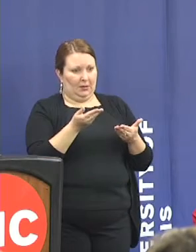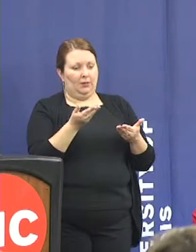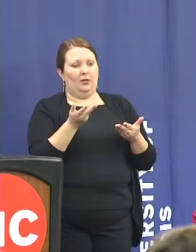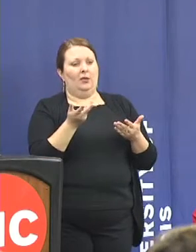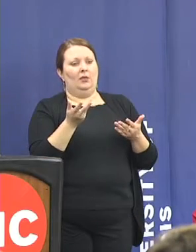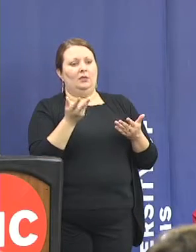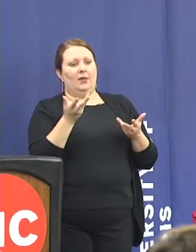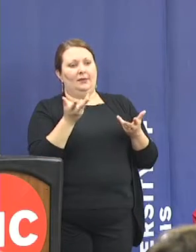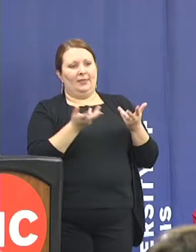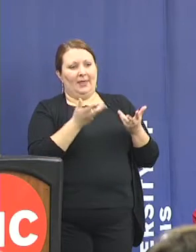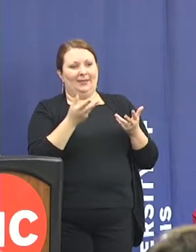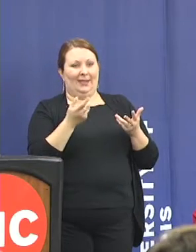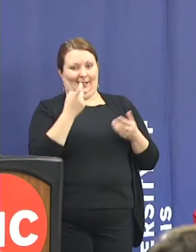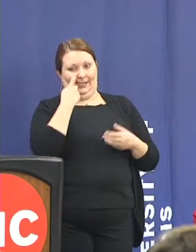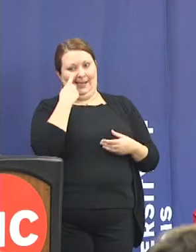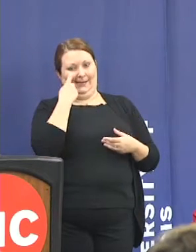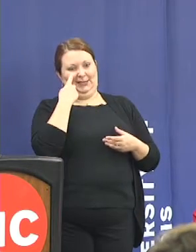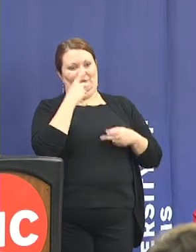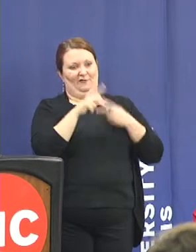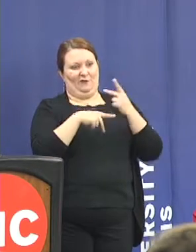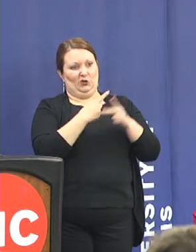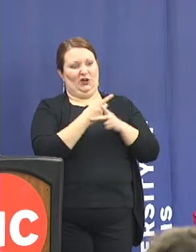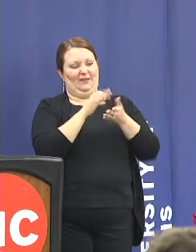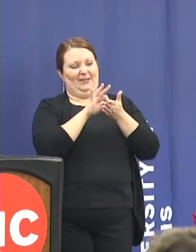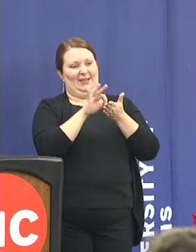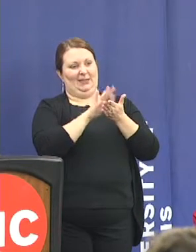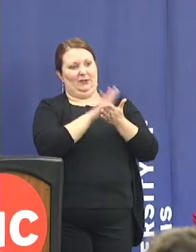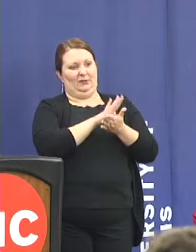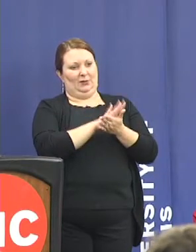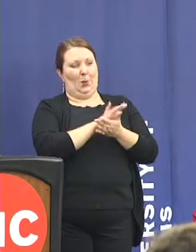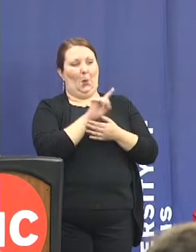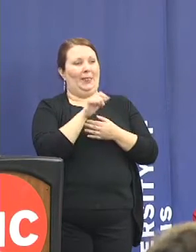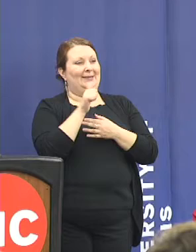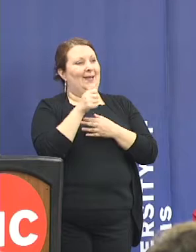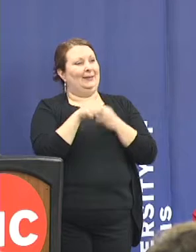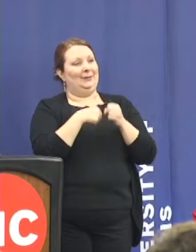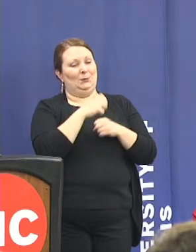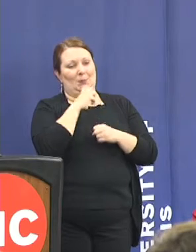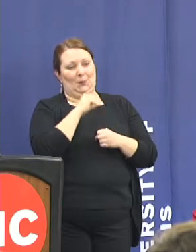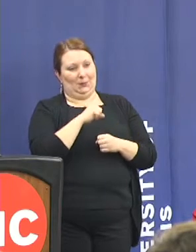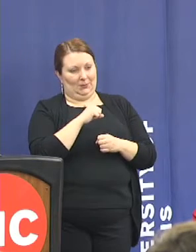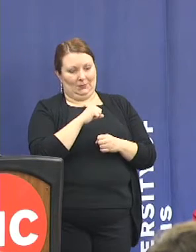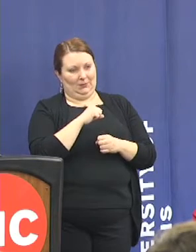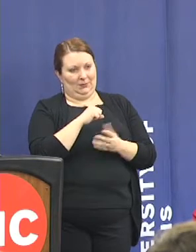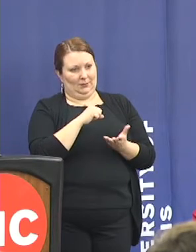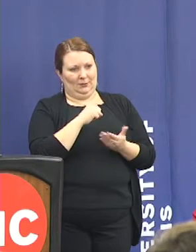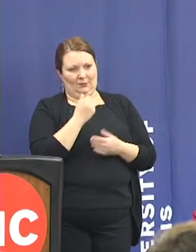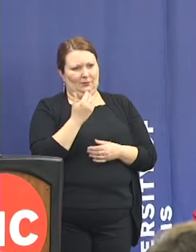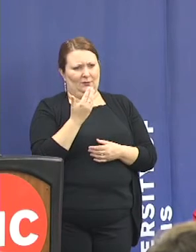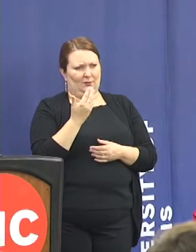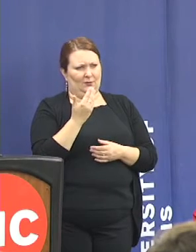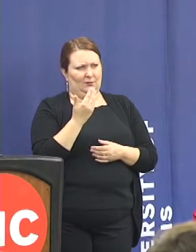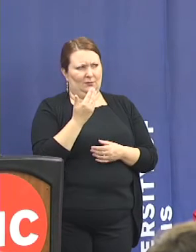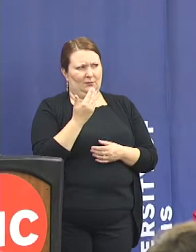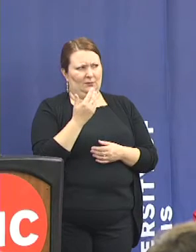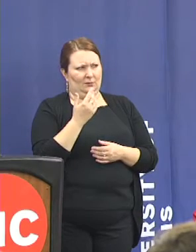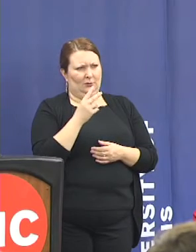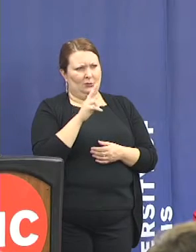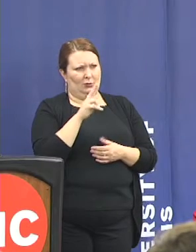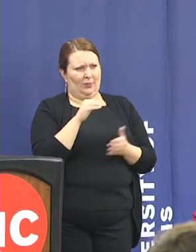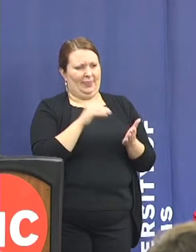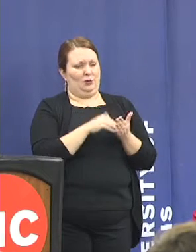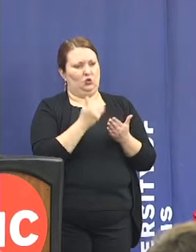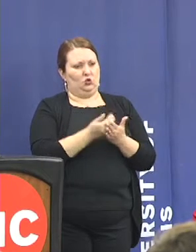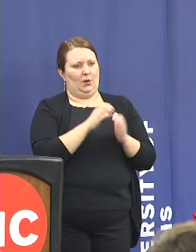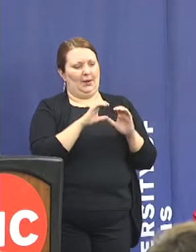somehow this latest iteration of the census, which is only 10 years old, or 2000 was when